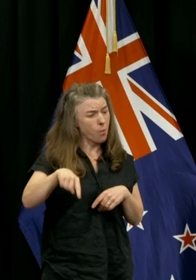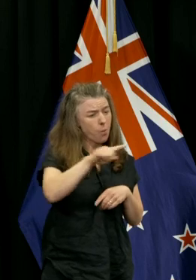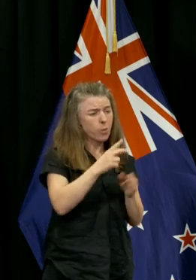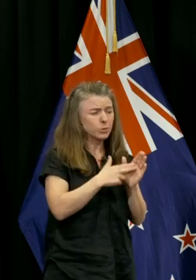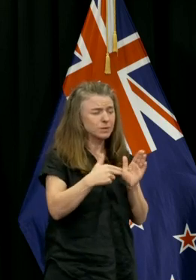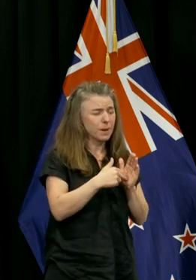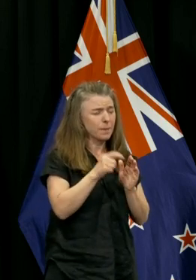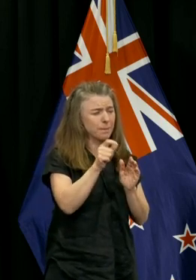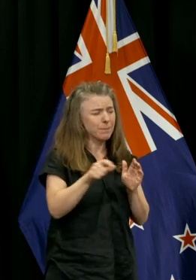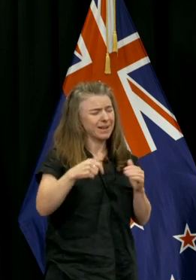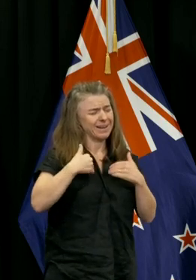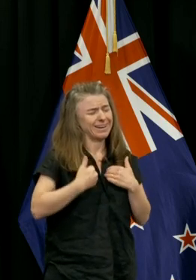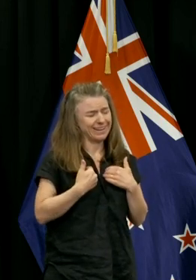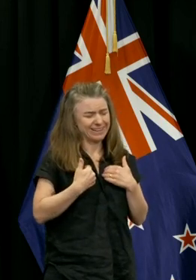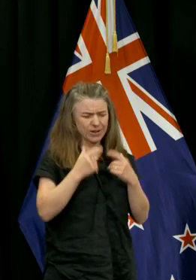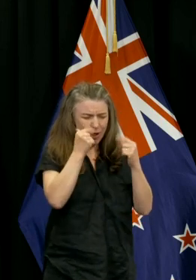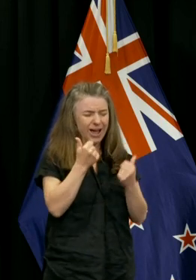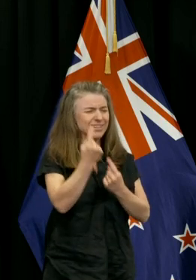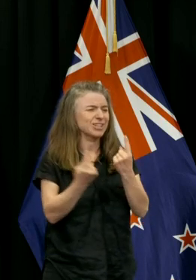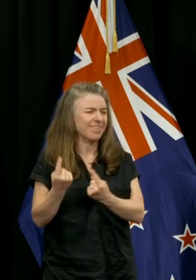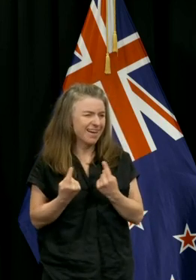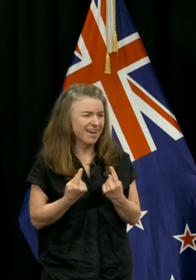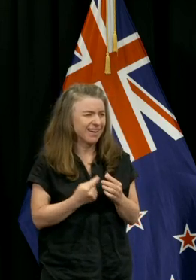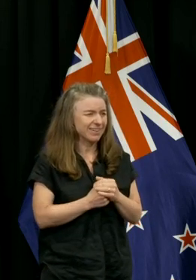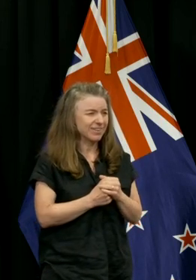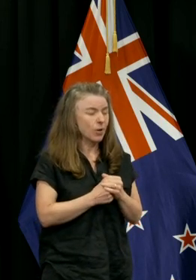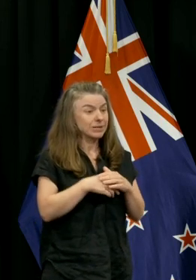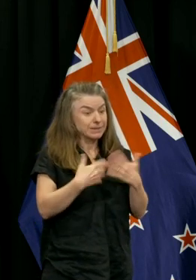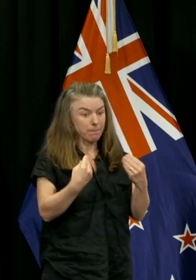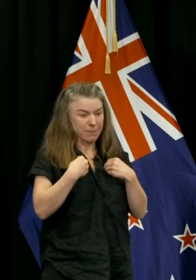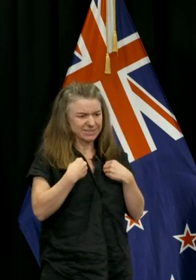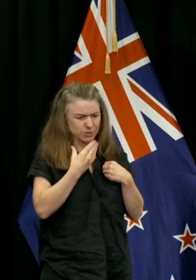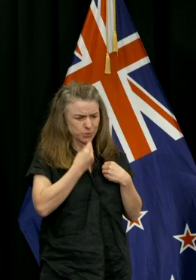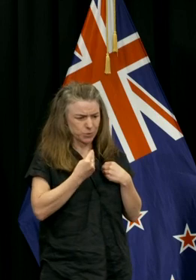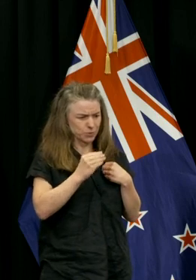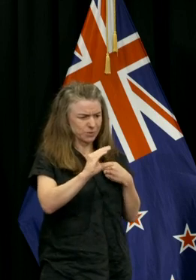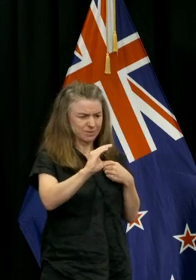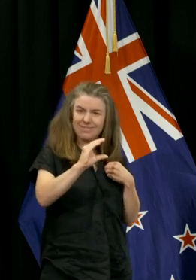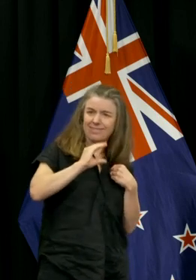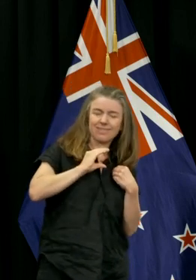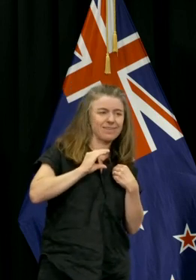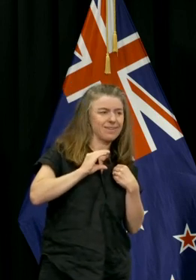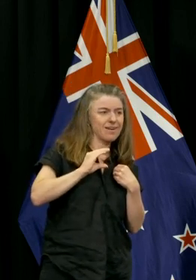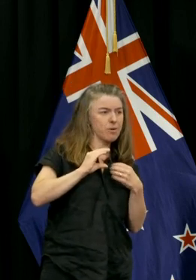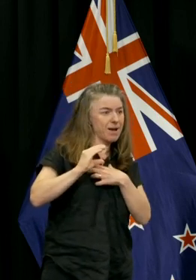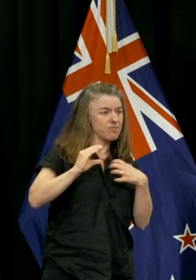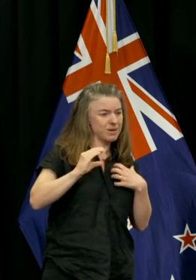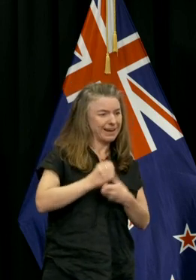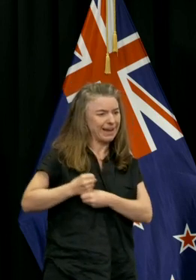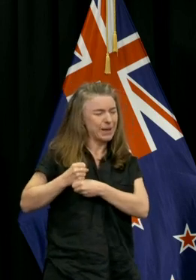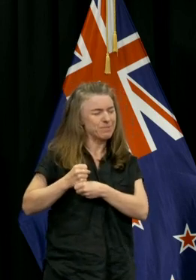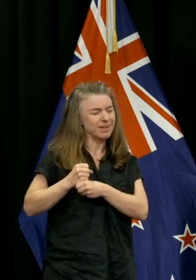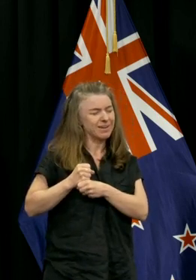would expect at this time, or, for instance, when we hear stories of the wage subsidy being used inappropriately. But I don't think people should lose sight of the